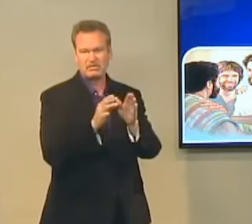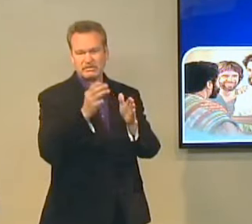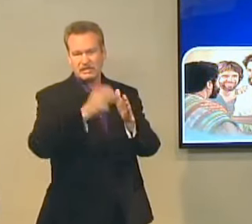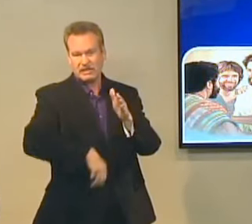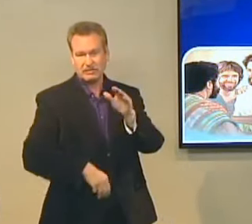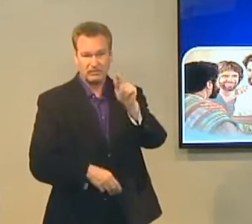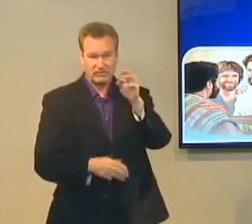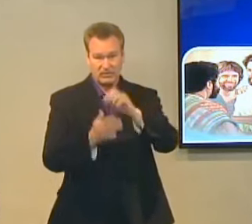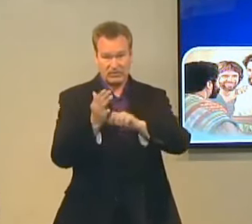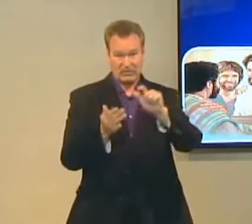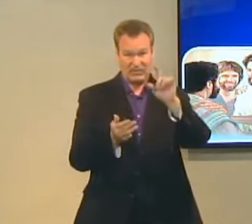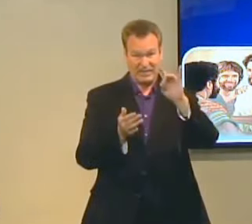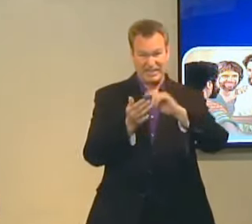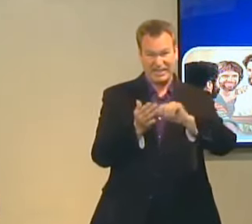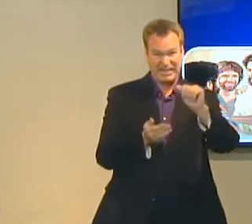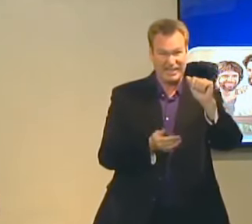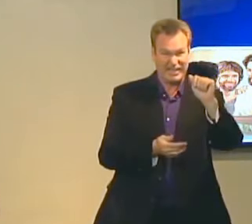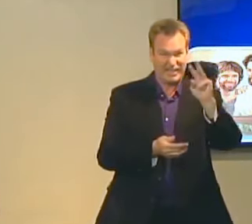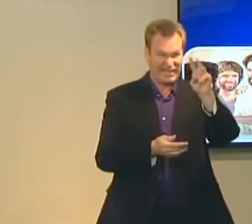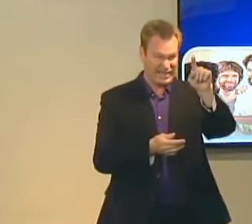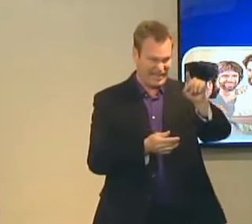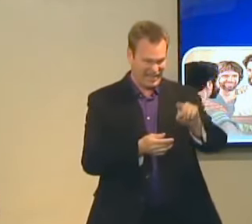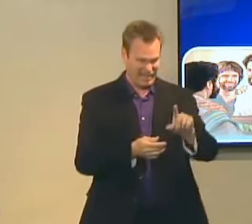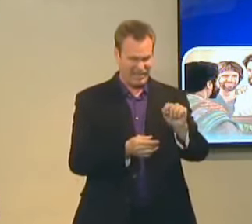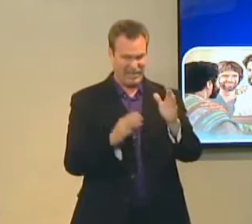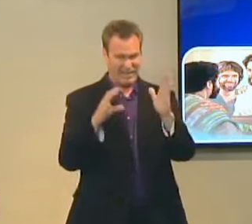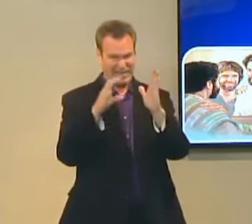so I'm go ahead and conclude in a couple different things